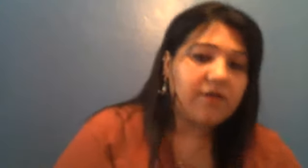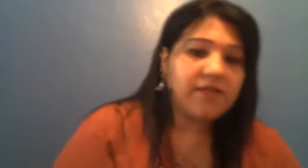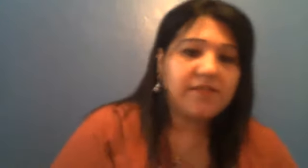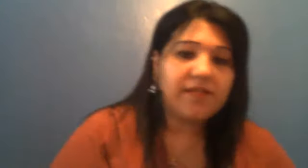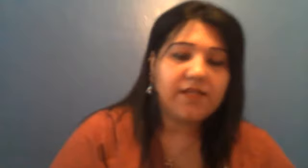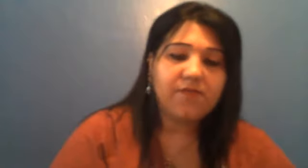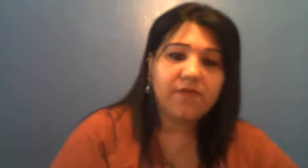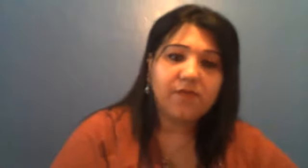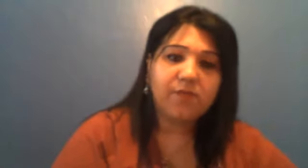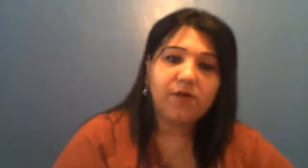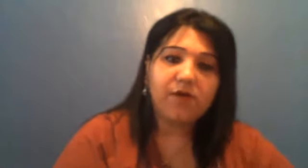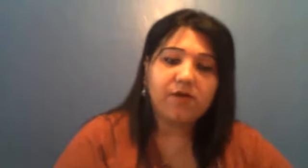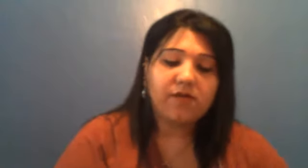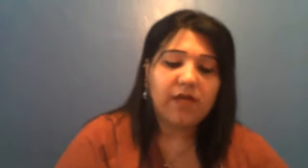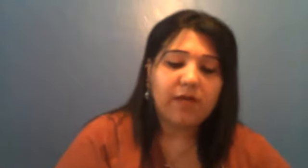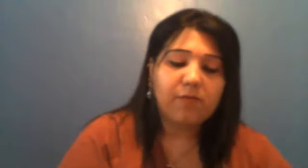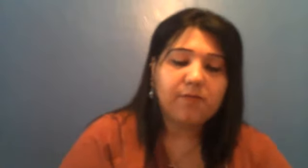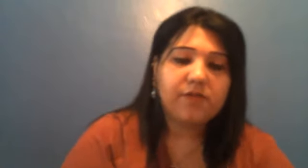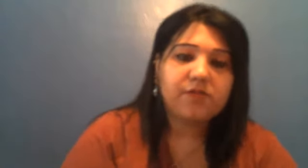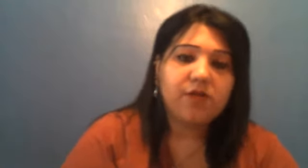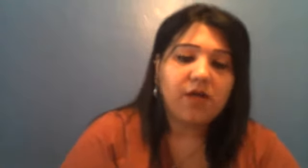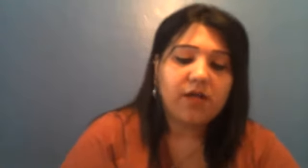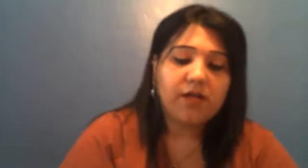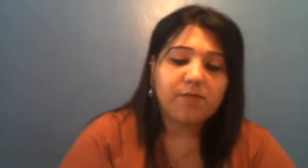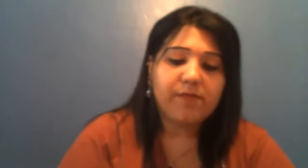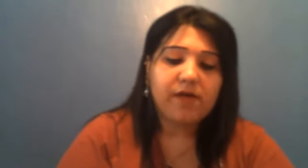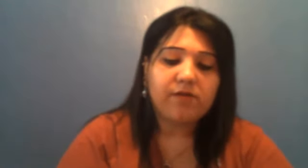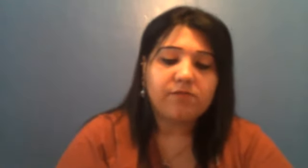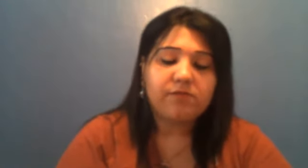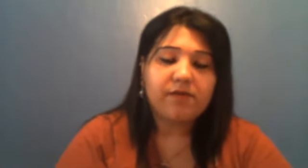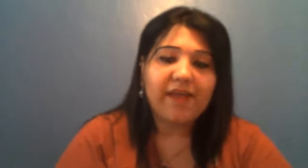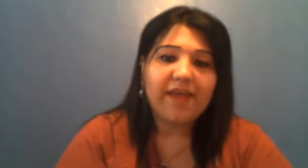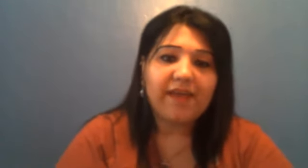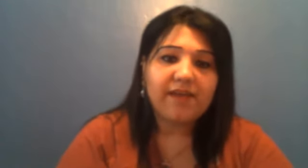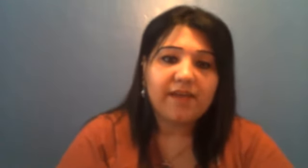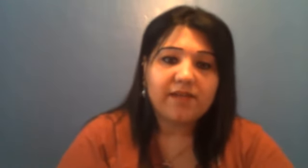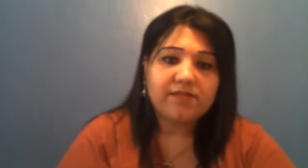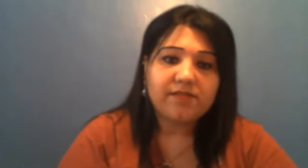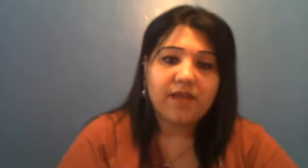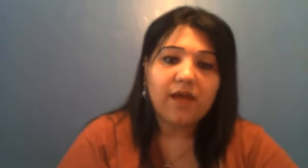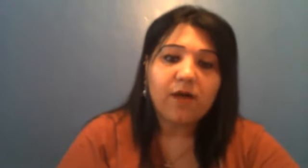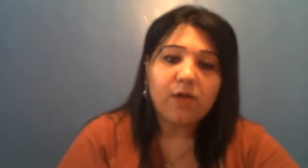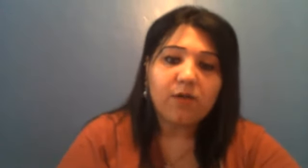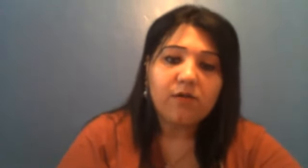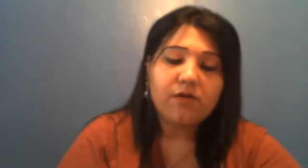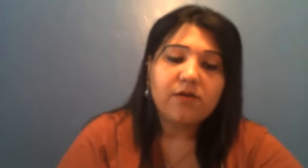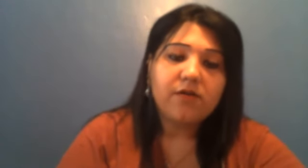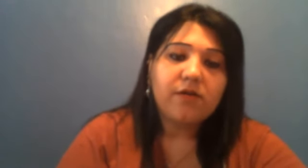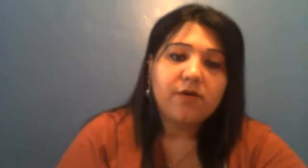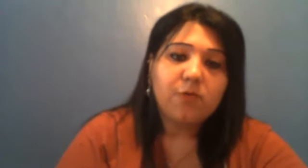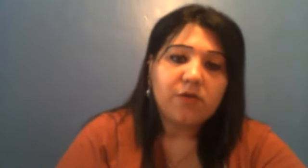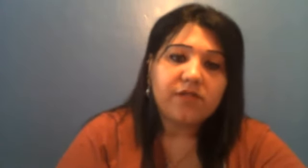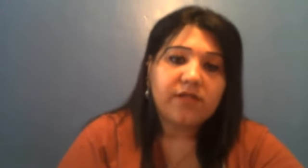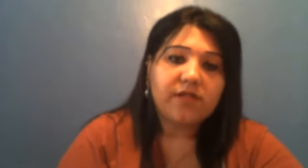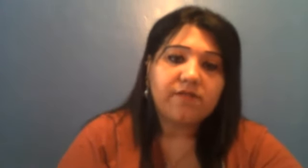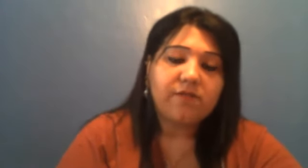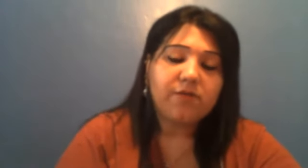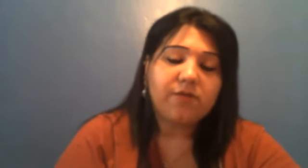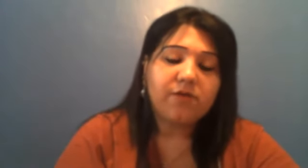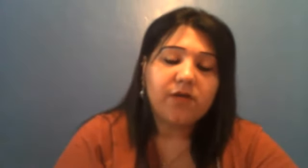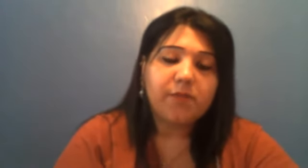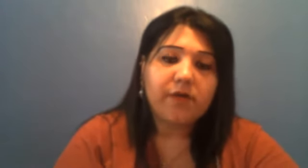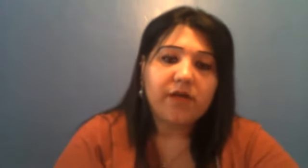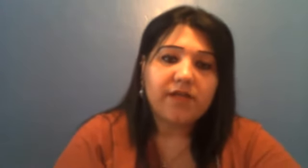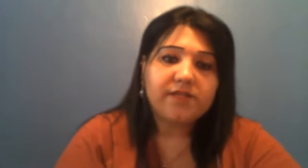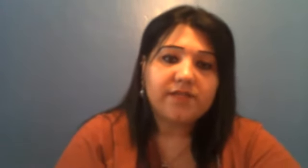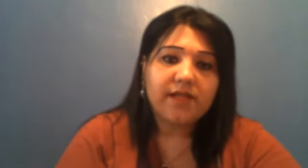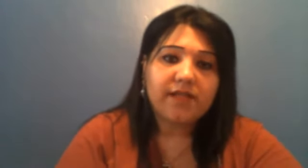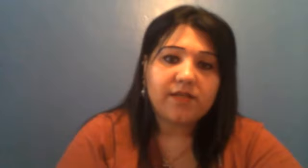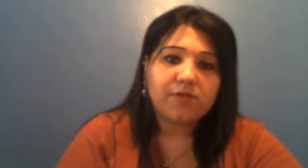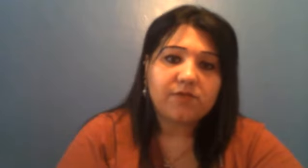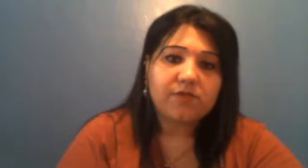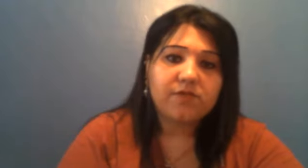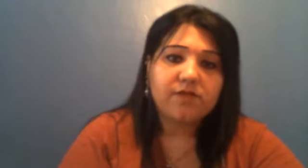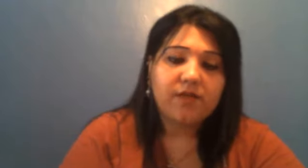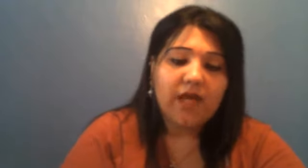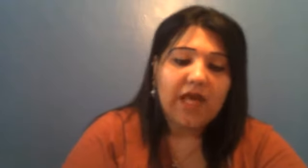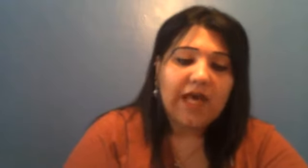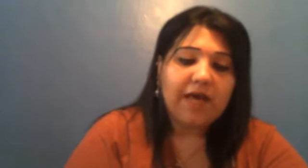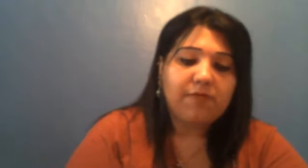on this next video blog, I will be about ASL, which stands for American Sign Language. I